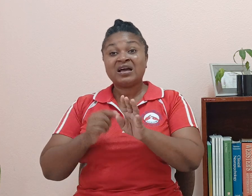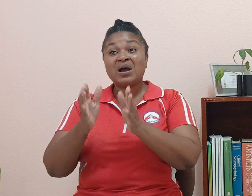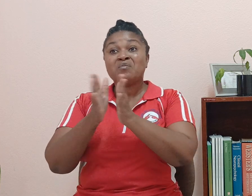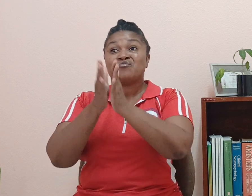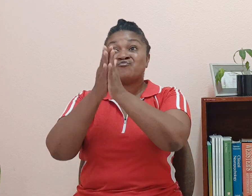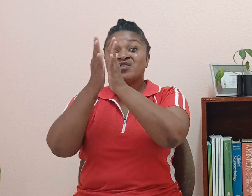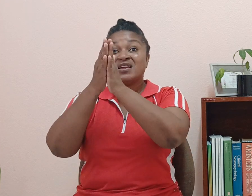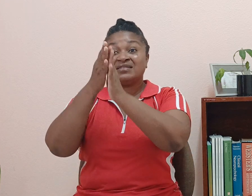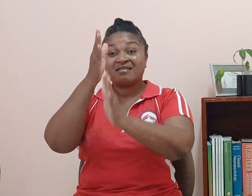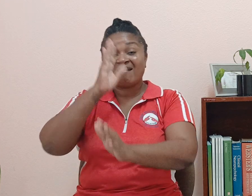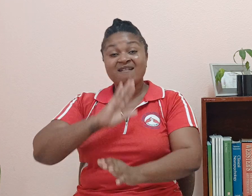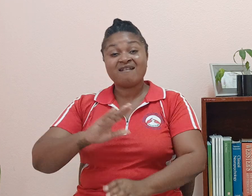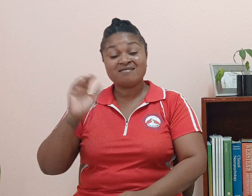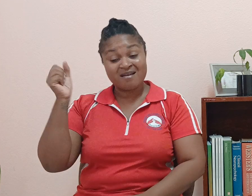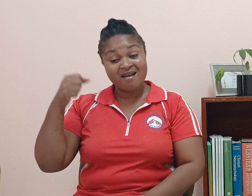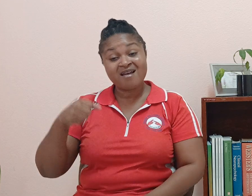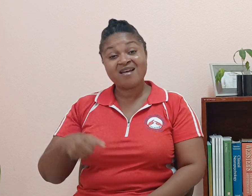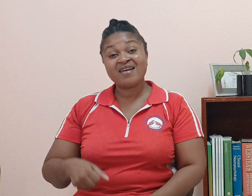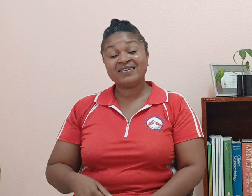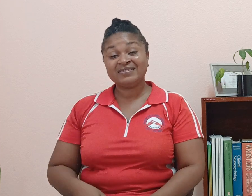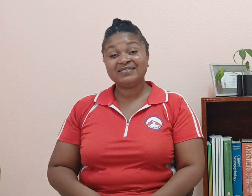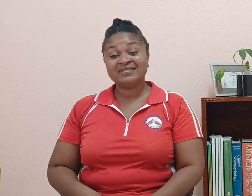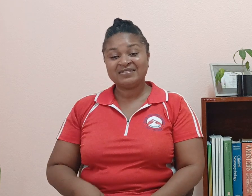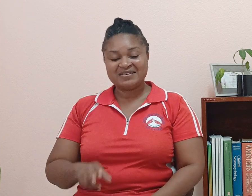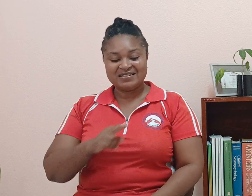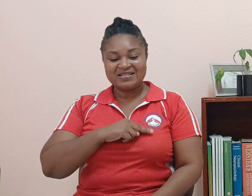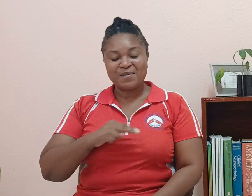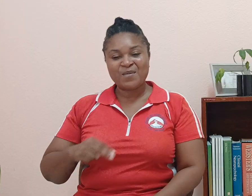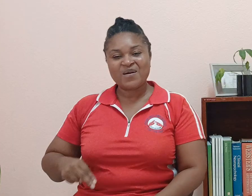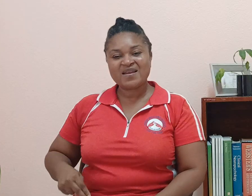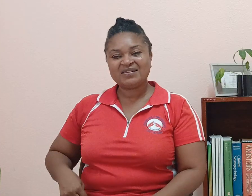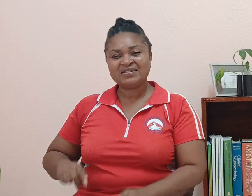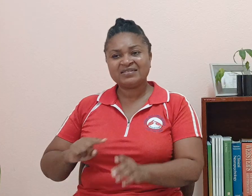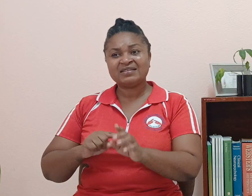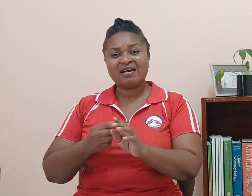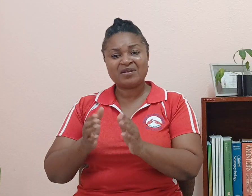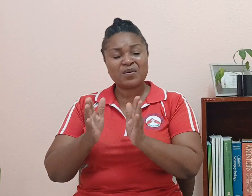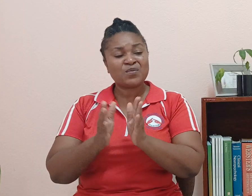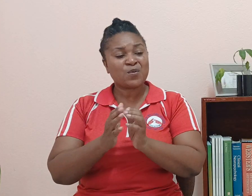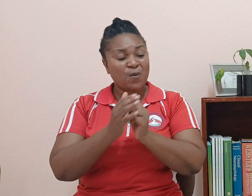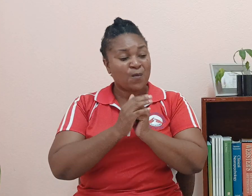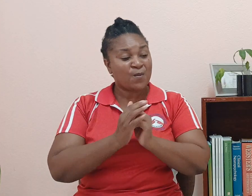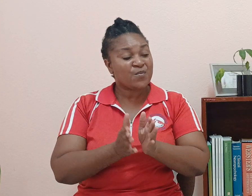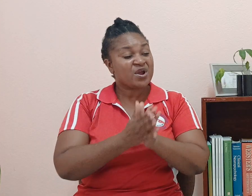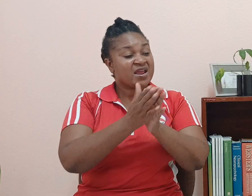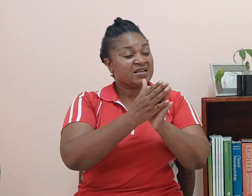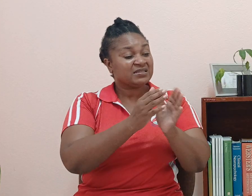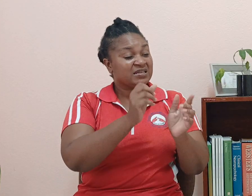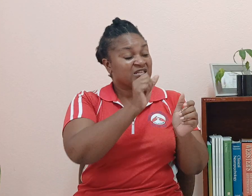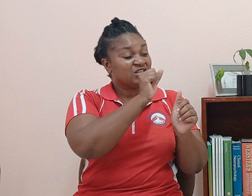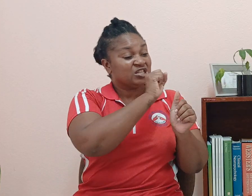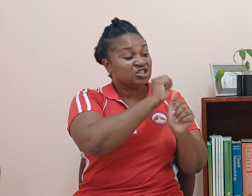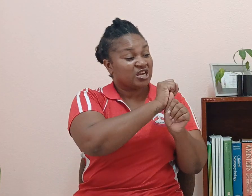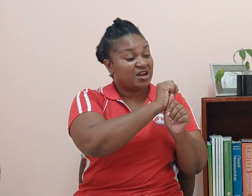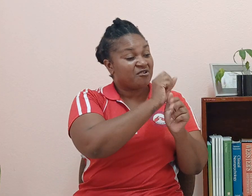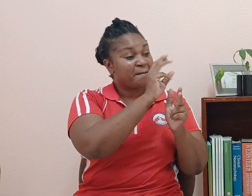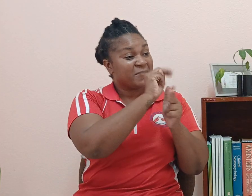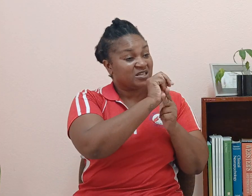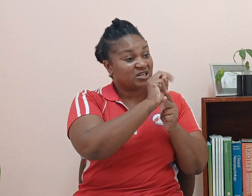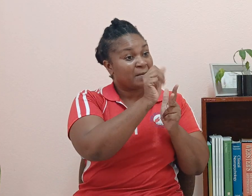Yes, he began to praise Shadrach, Meshach, and Abednego's God.